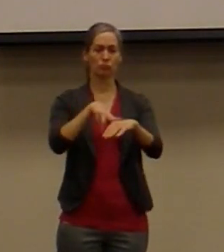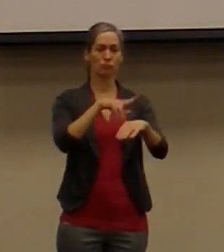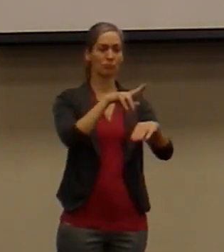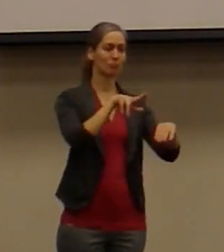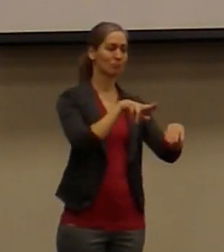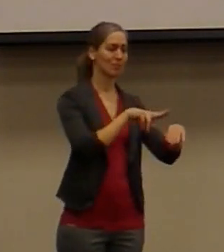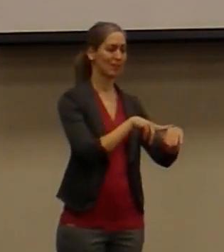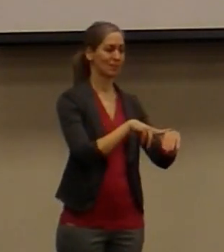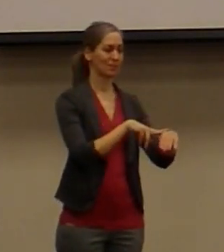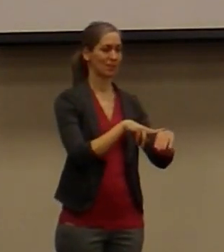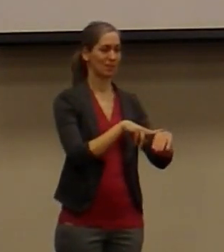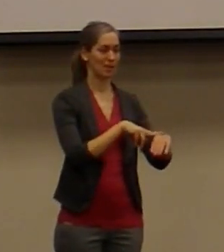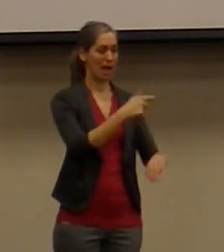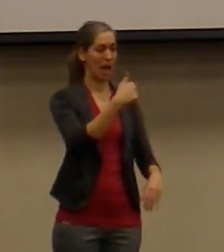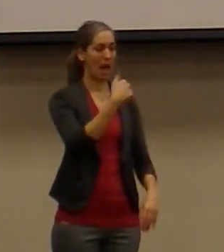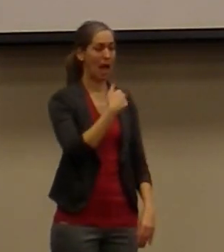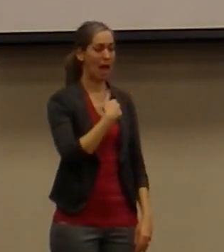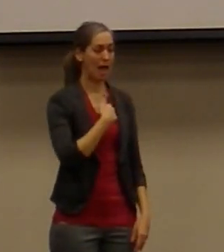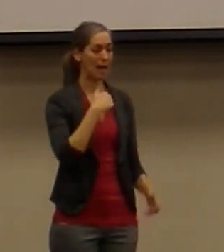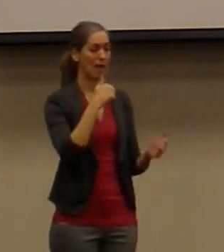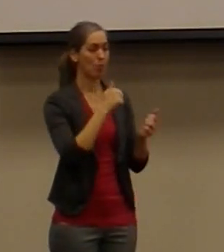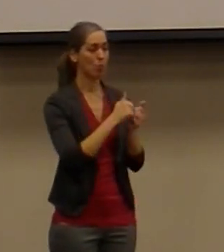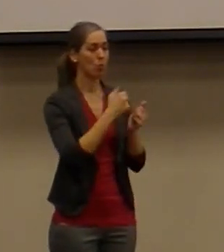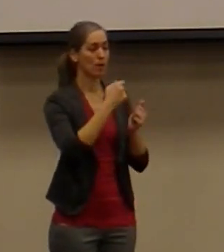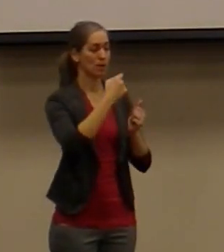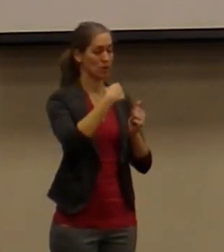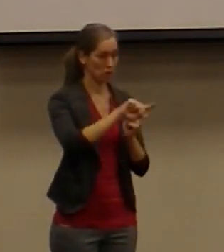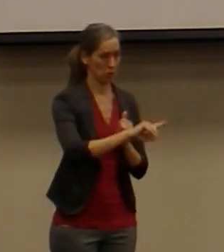And look, I am with you.